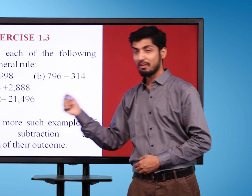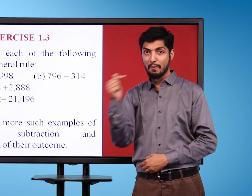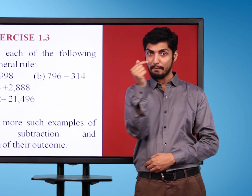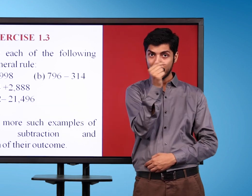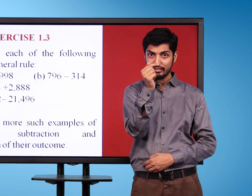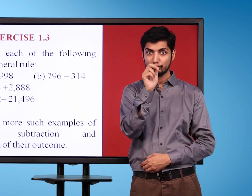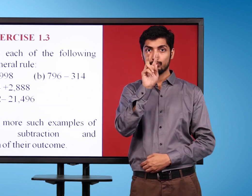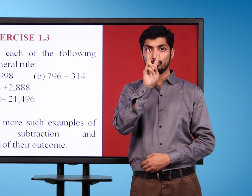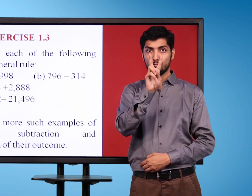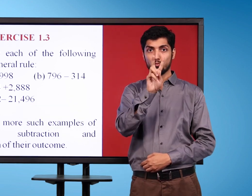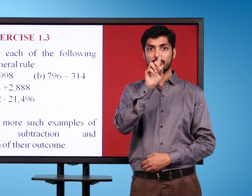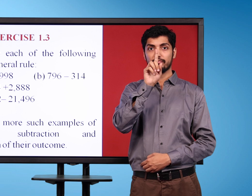21,496.